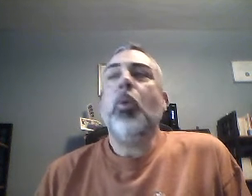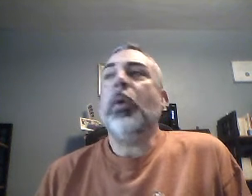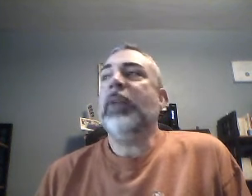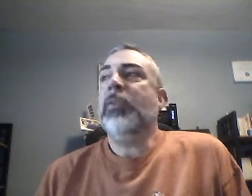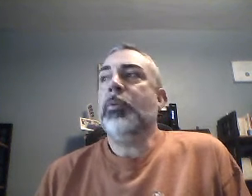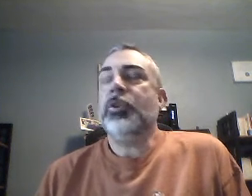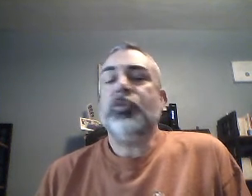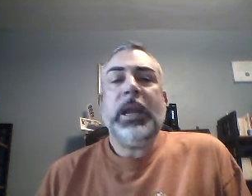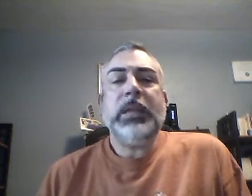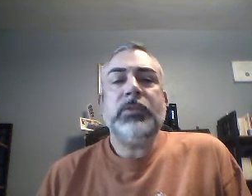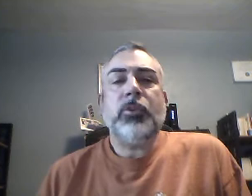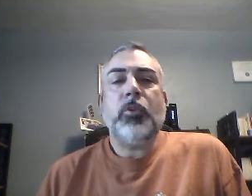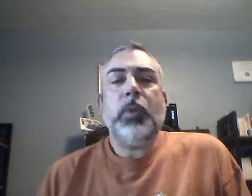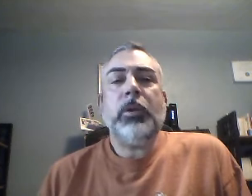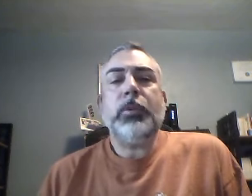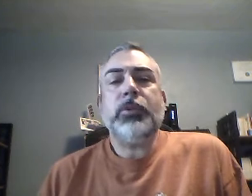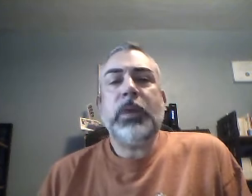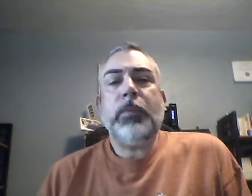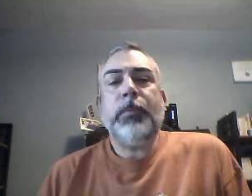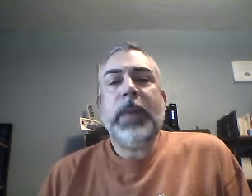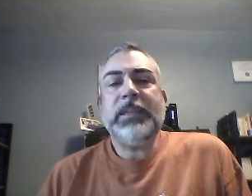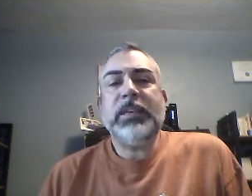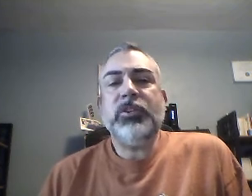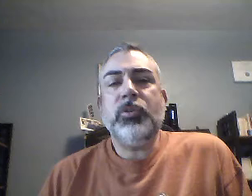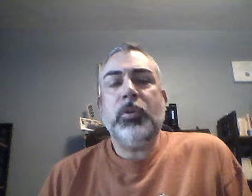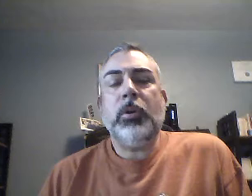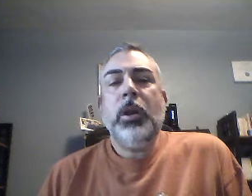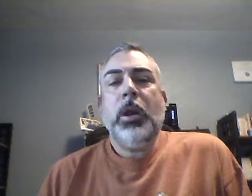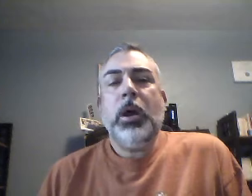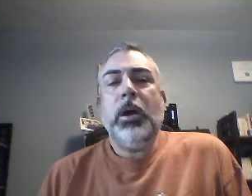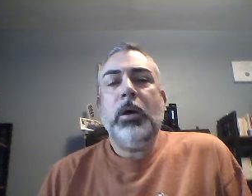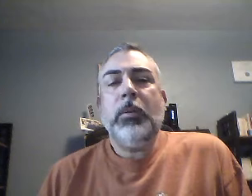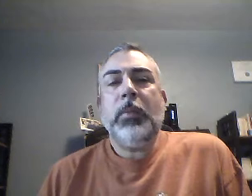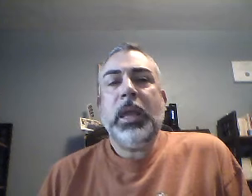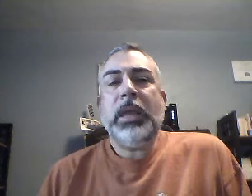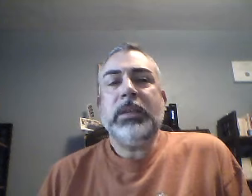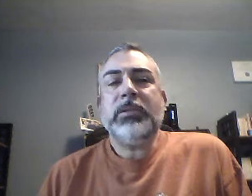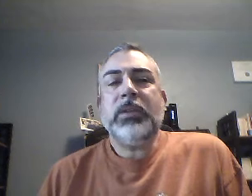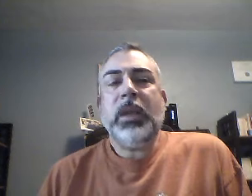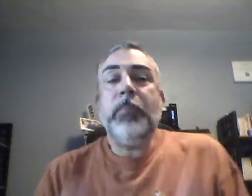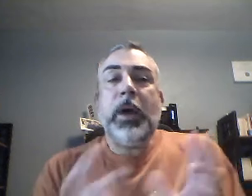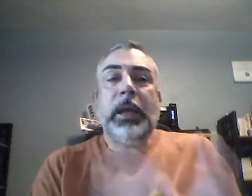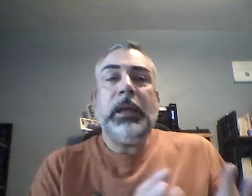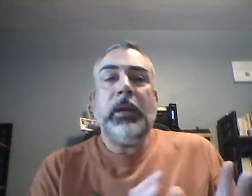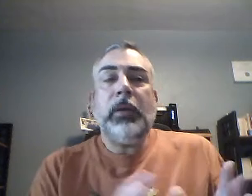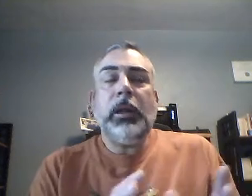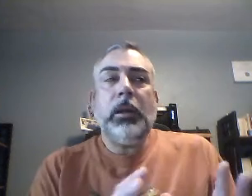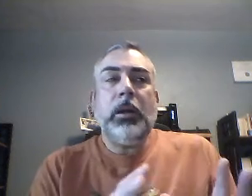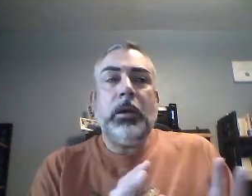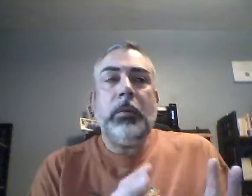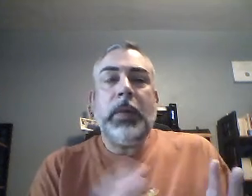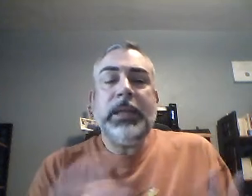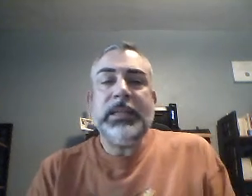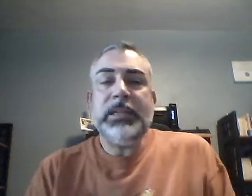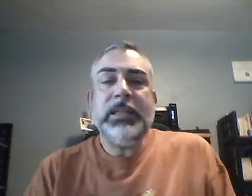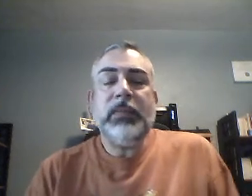or if you were trans or queer, you would try to pass as your as a binary identity,